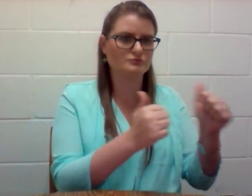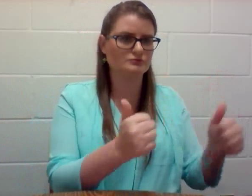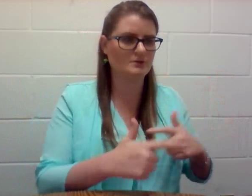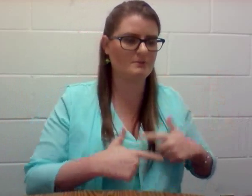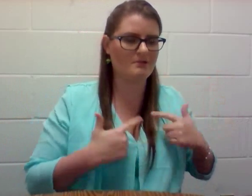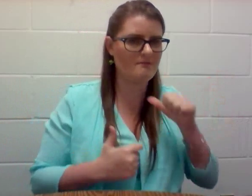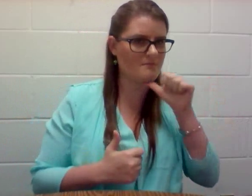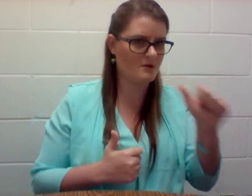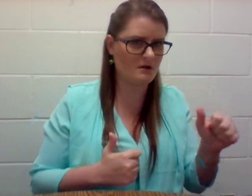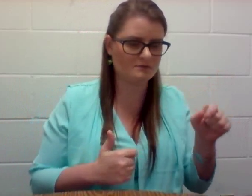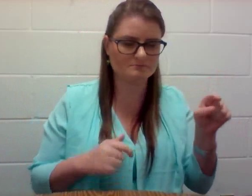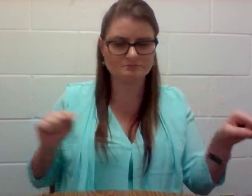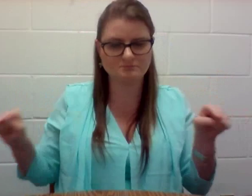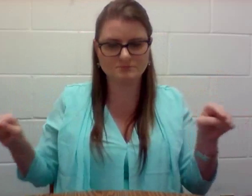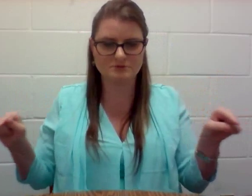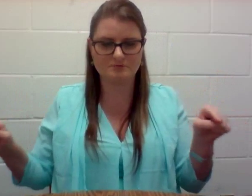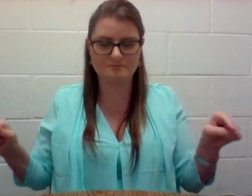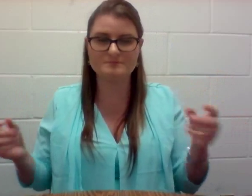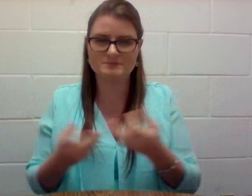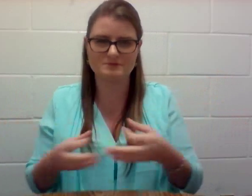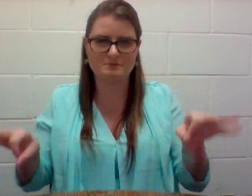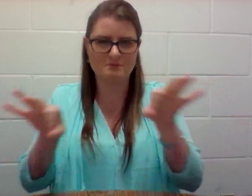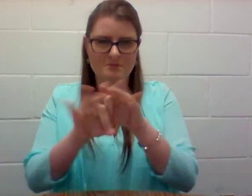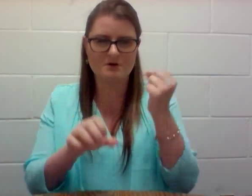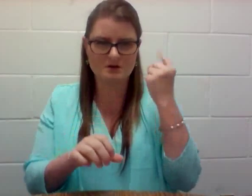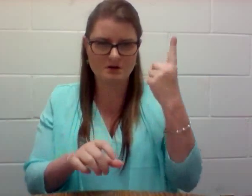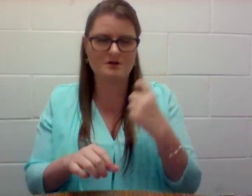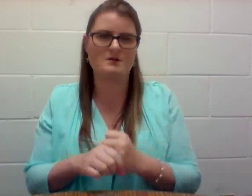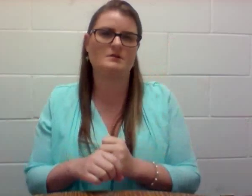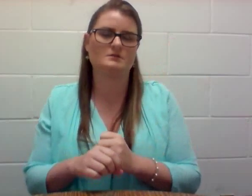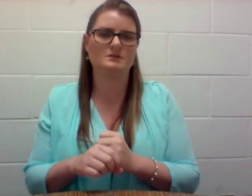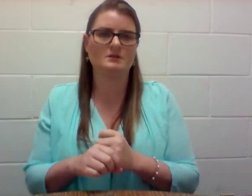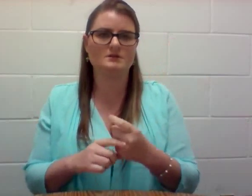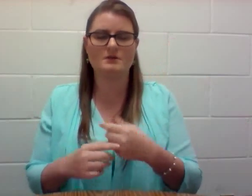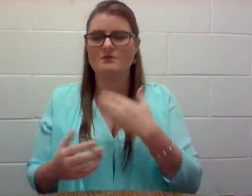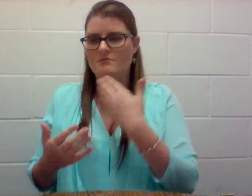little 90-page book you can download and read free of charge at